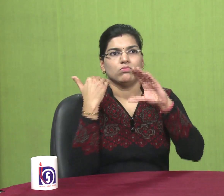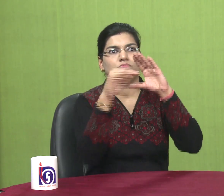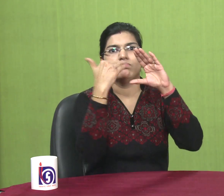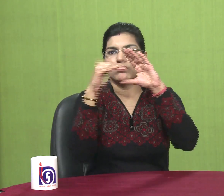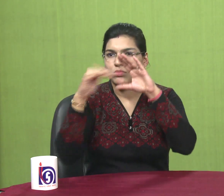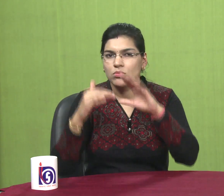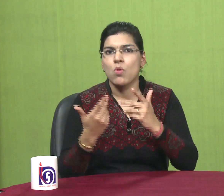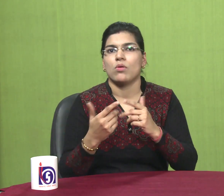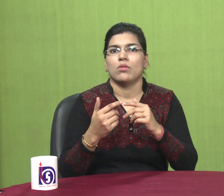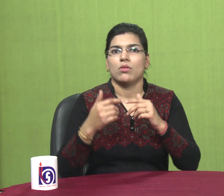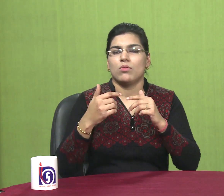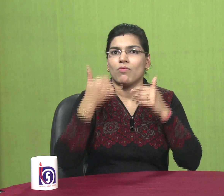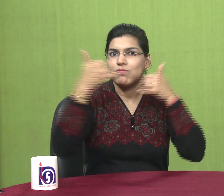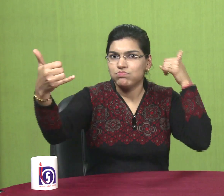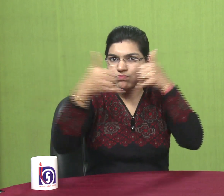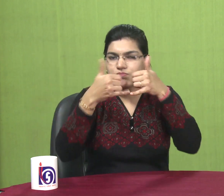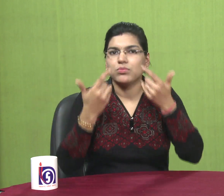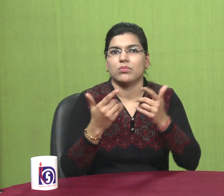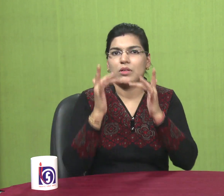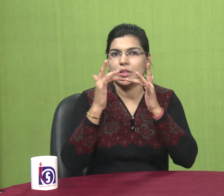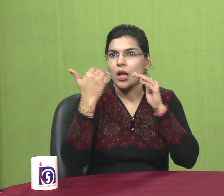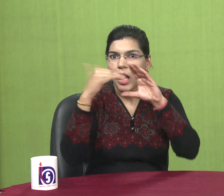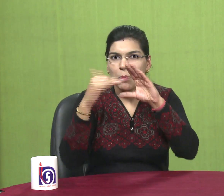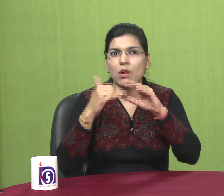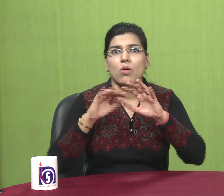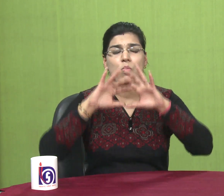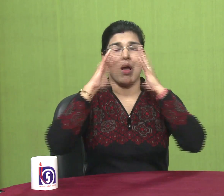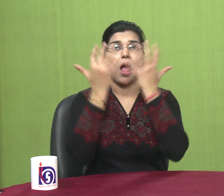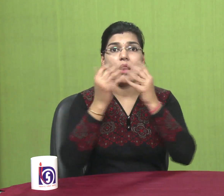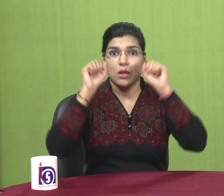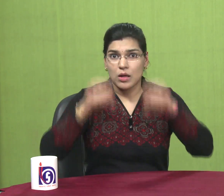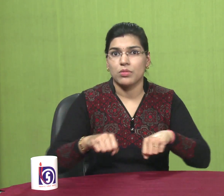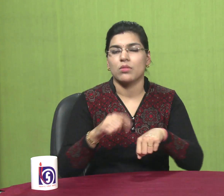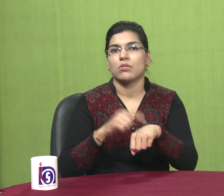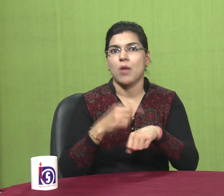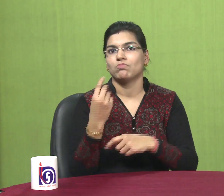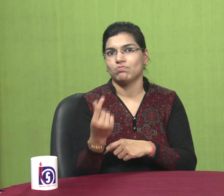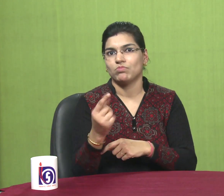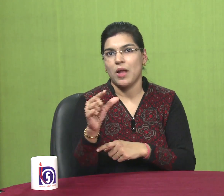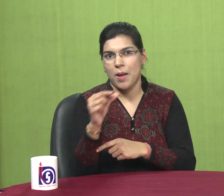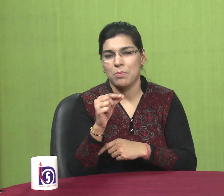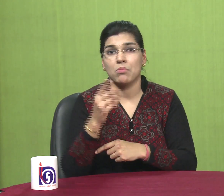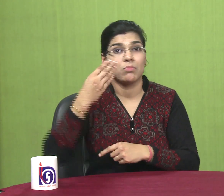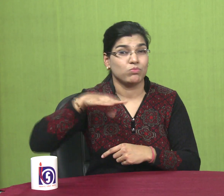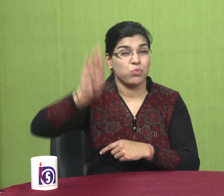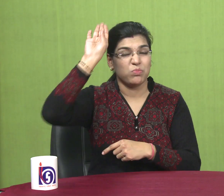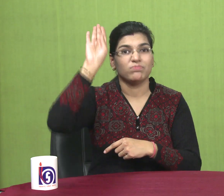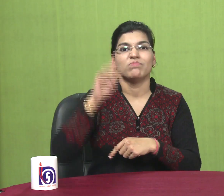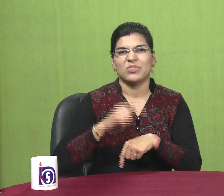it has become very useful for people. They can connect via phone, video calls, messages